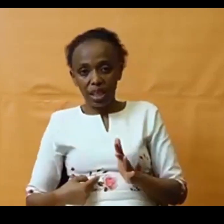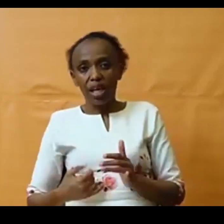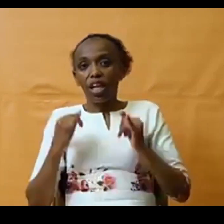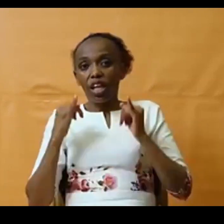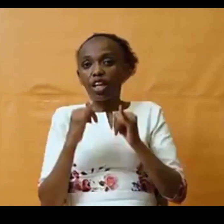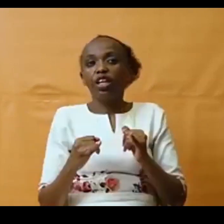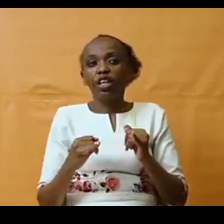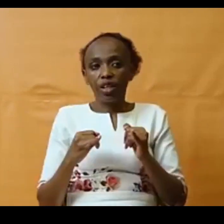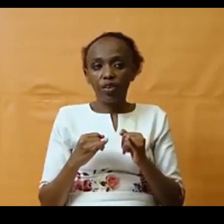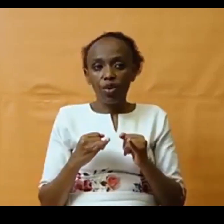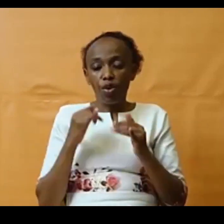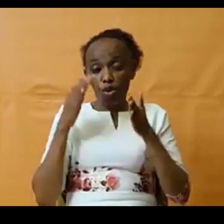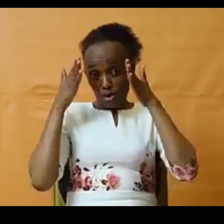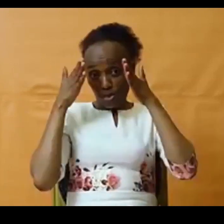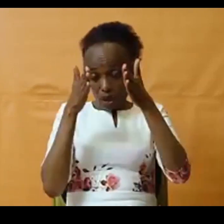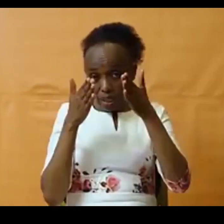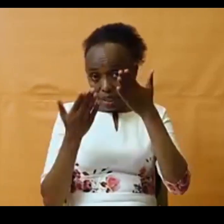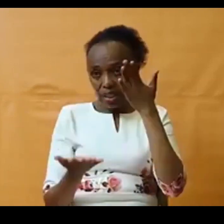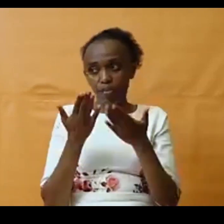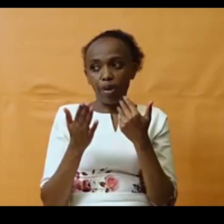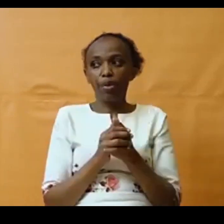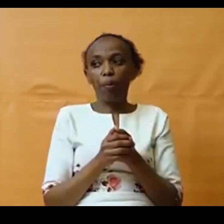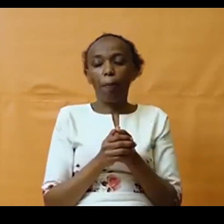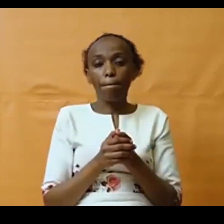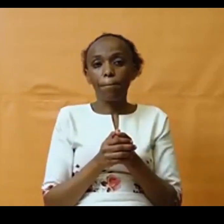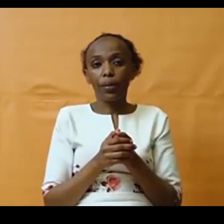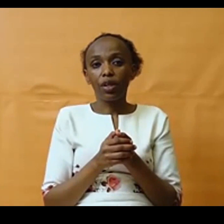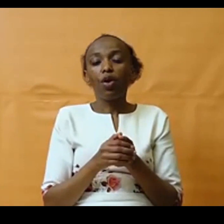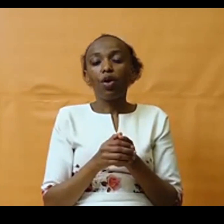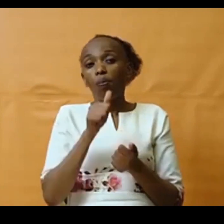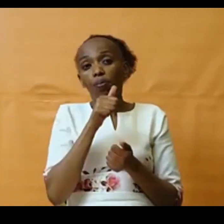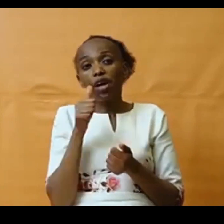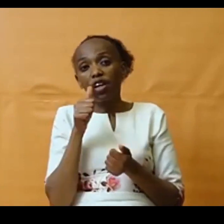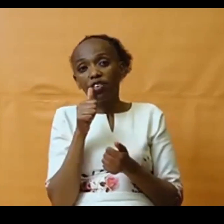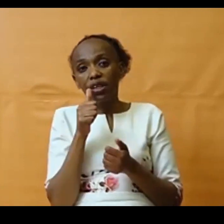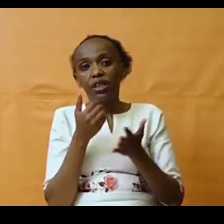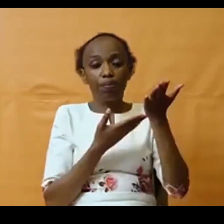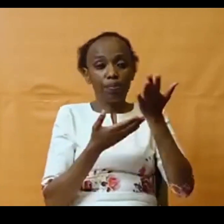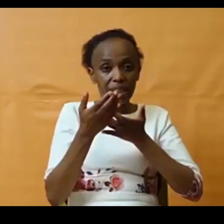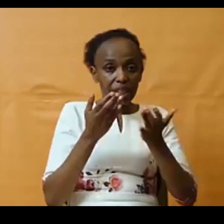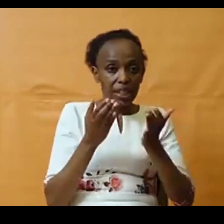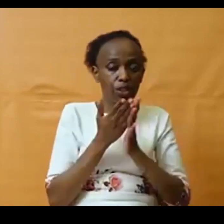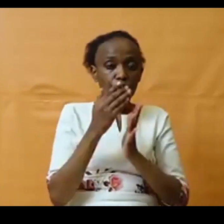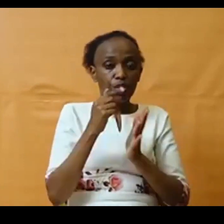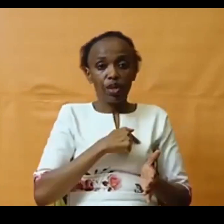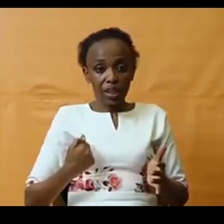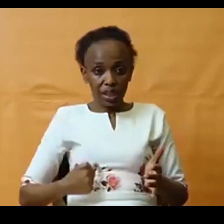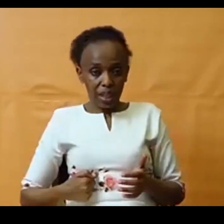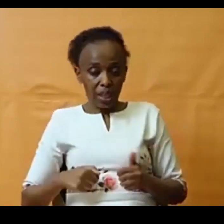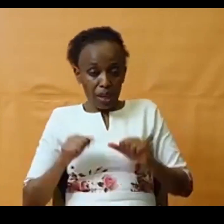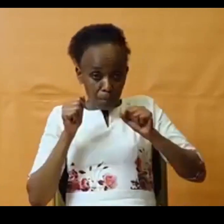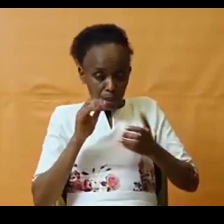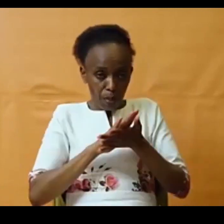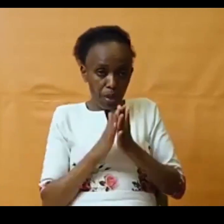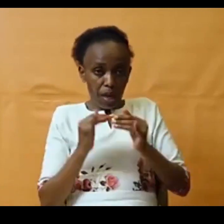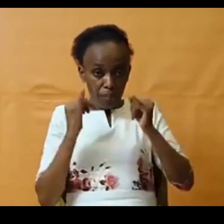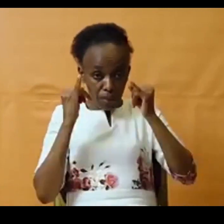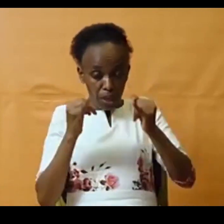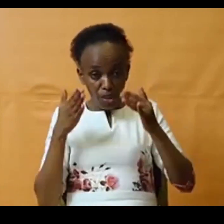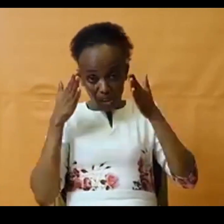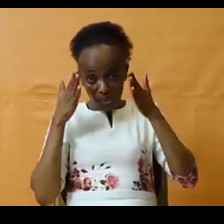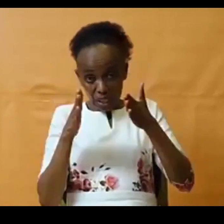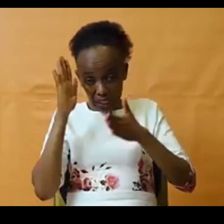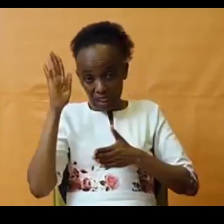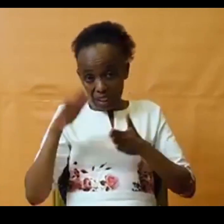of new focus is perhaps private investment from China can be the new focus rather than